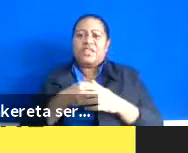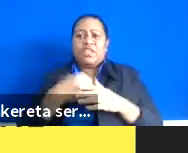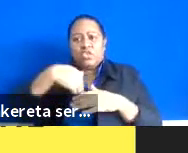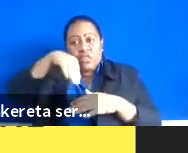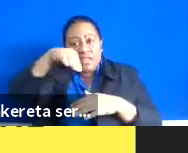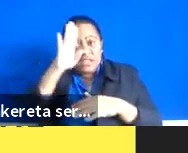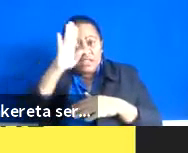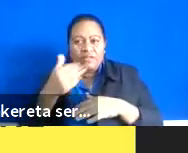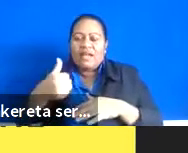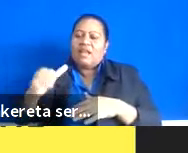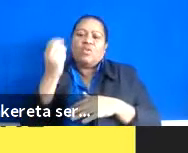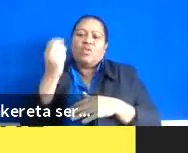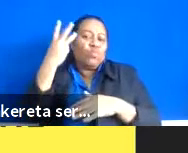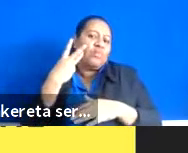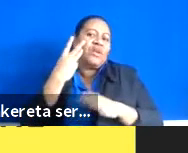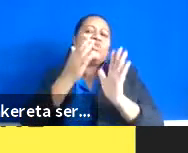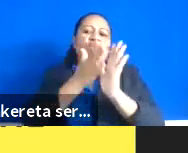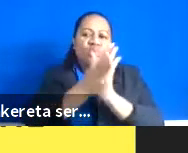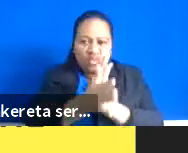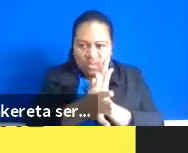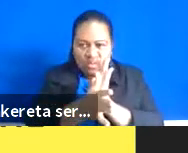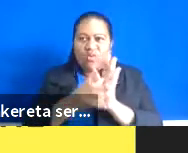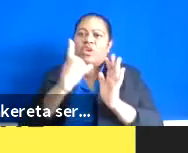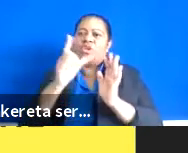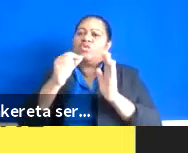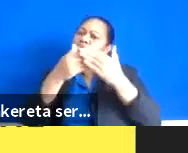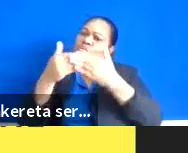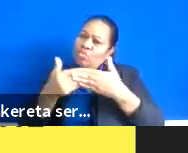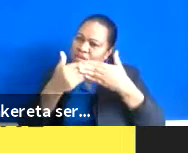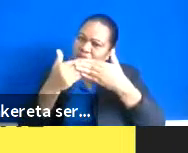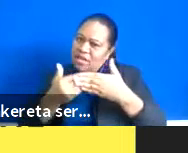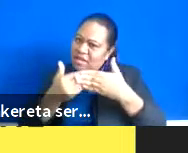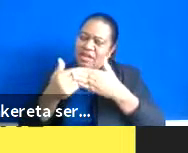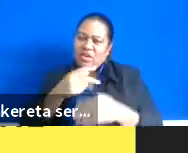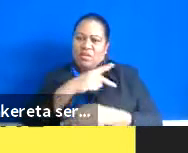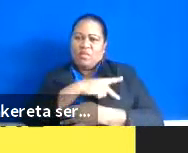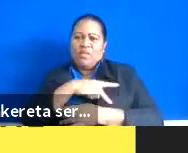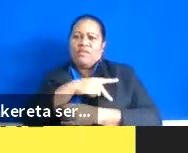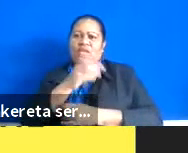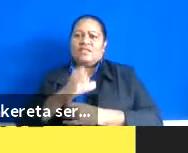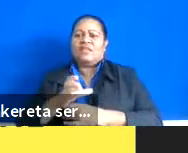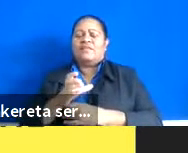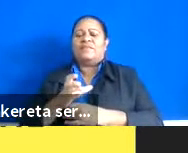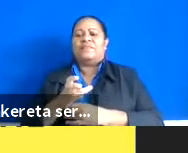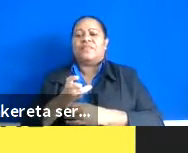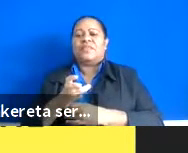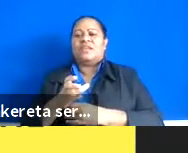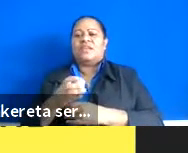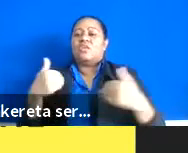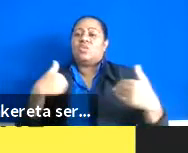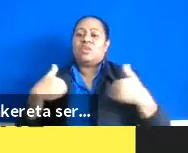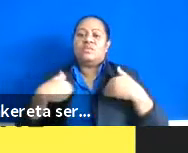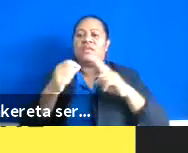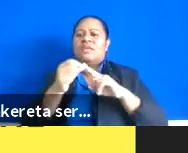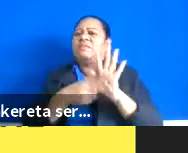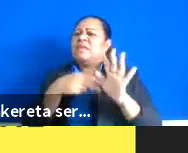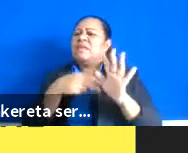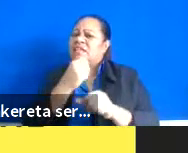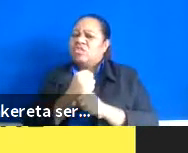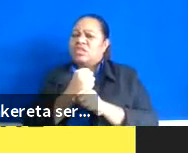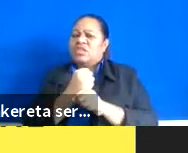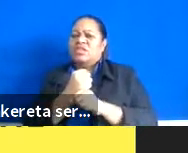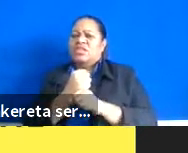women to go into the mangroves and do studies with the professor at the University of Papua New Guinea to measure carbon, to